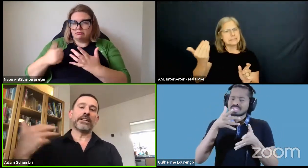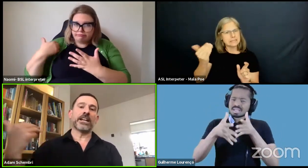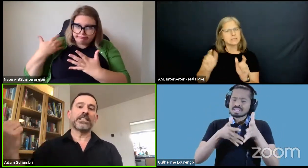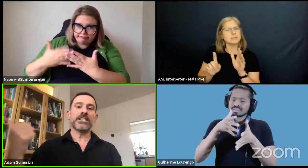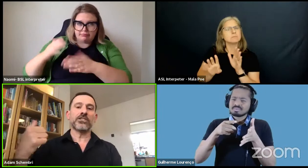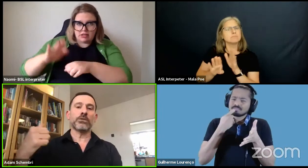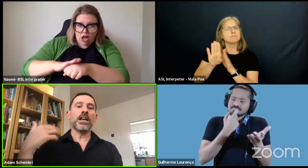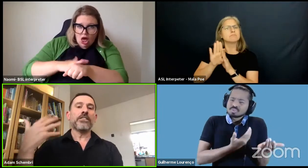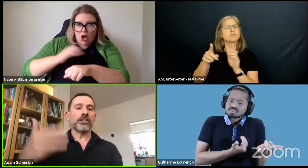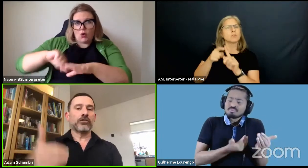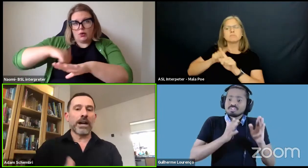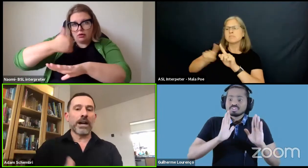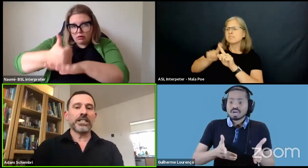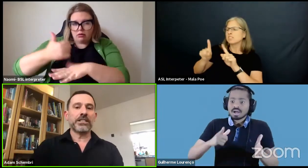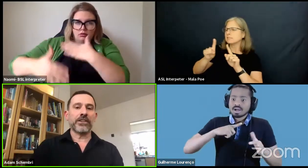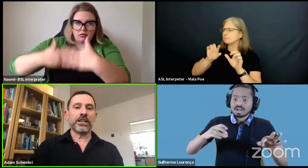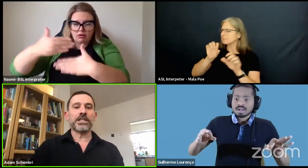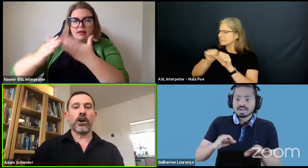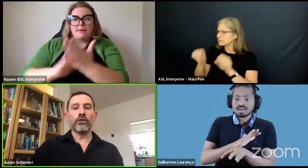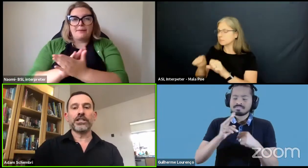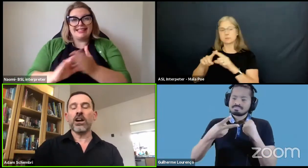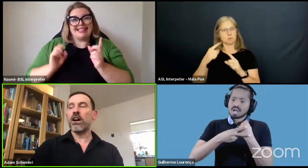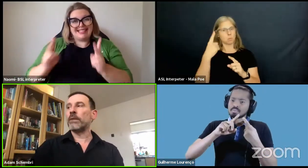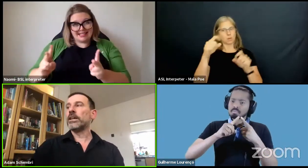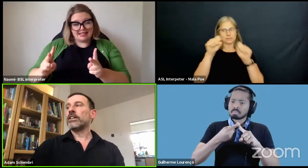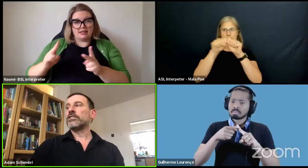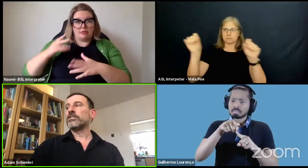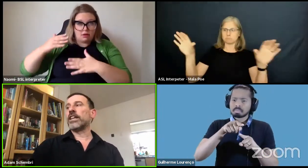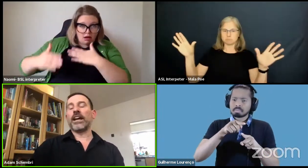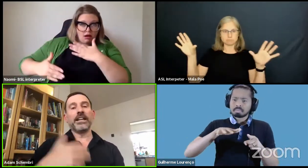we get a system that gradually develops over